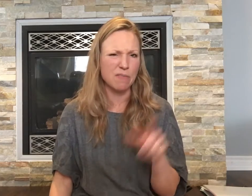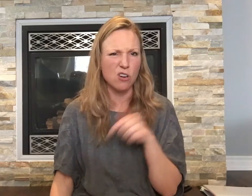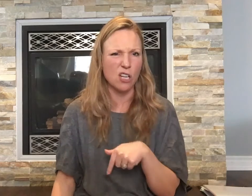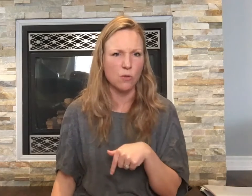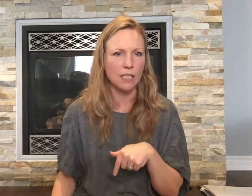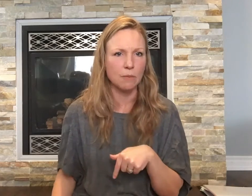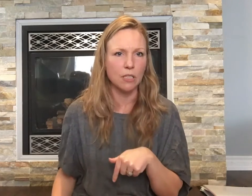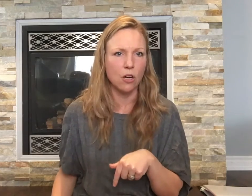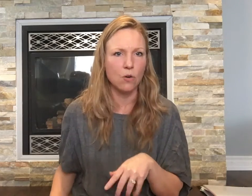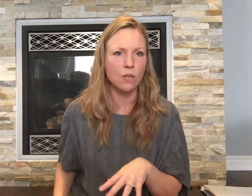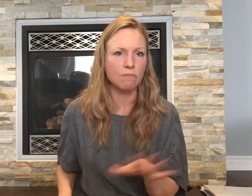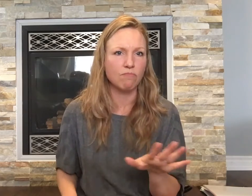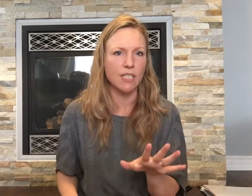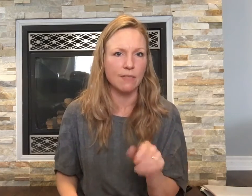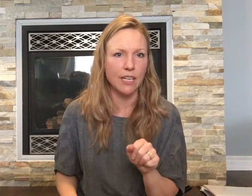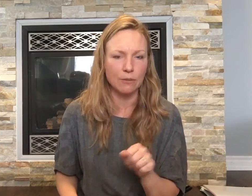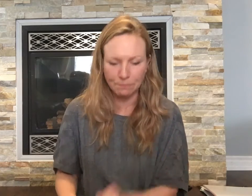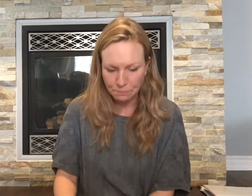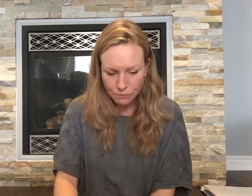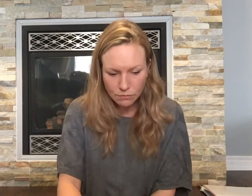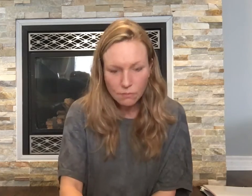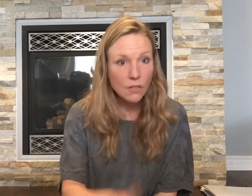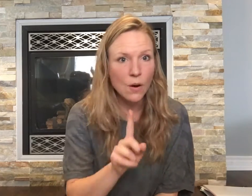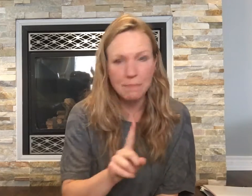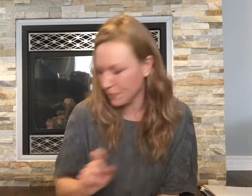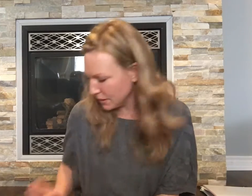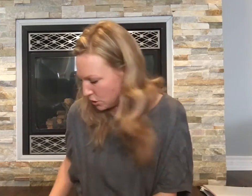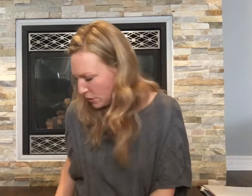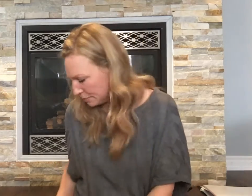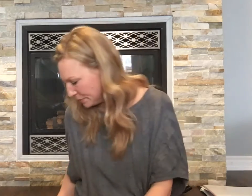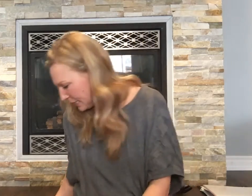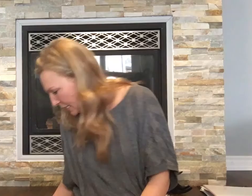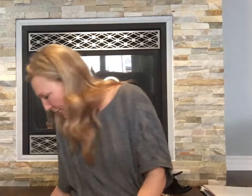they're not directly below this video. Okay, let's do it.